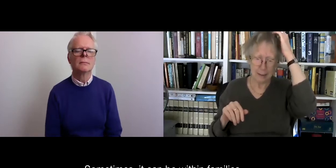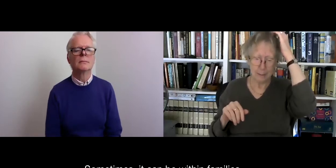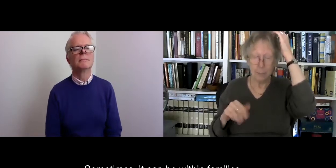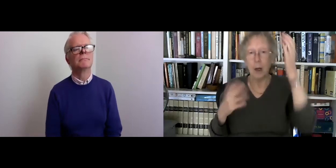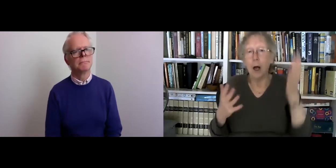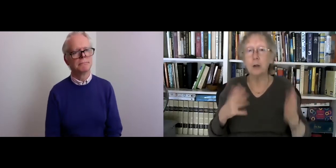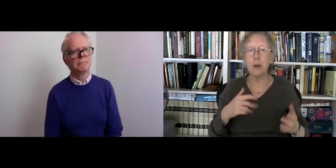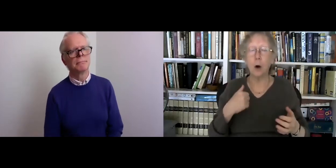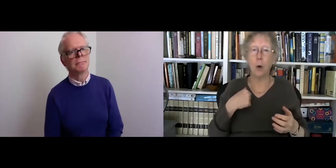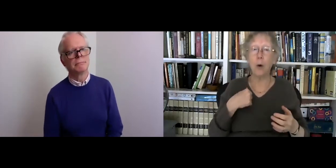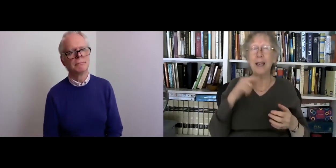families.